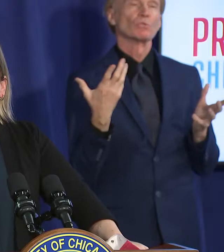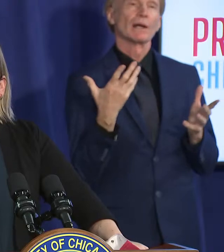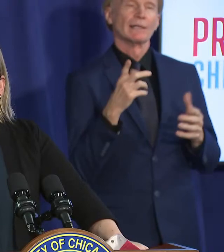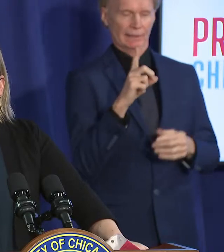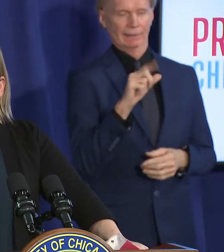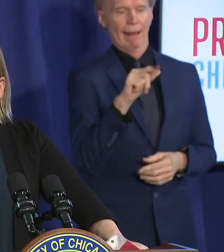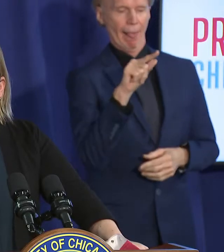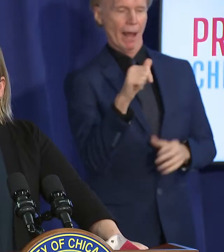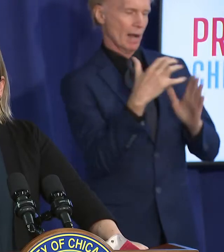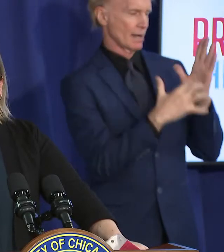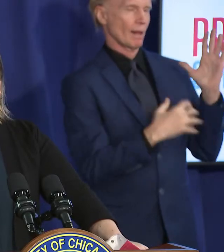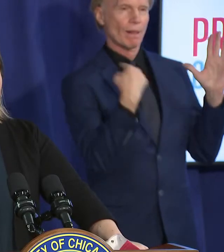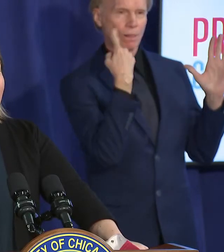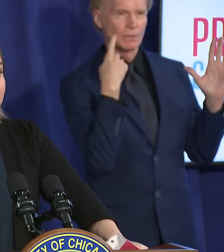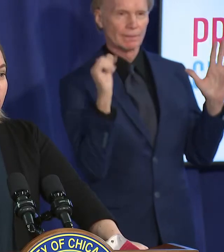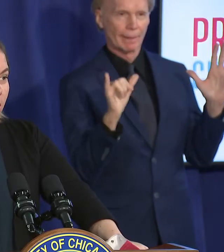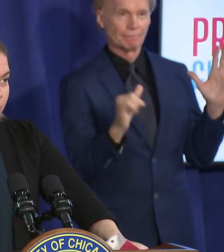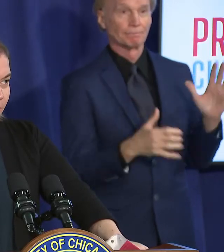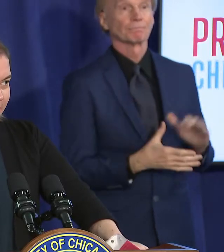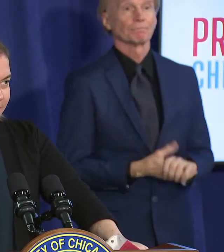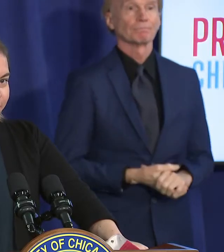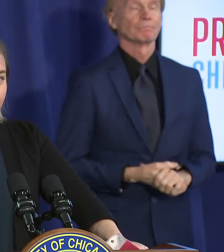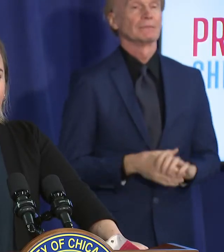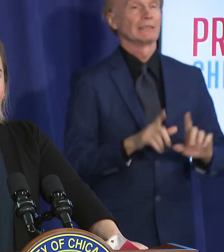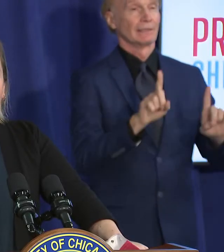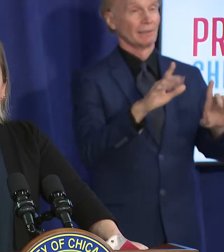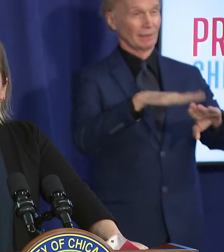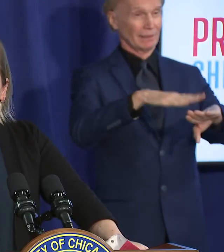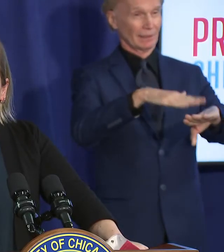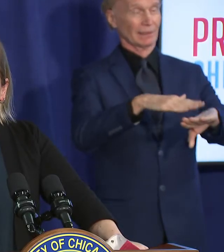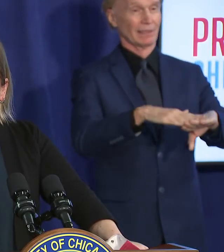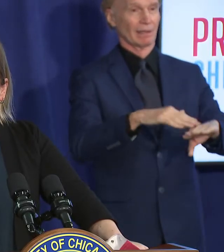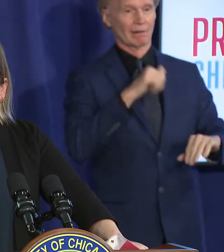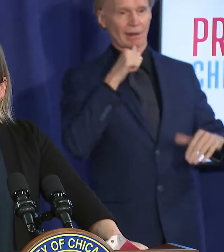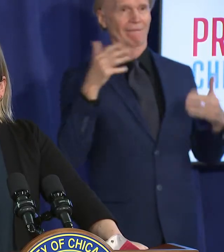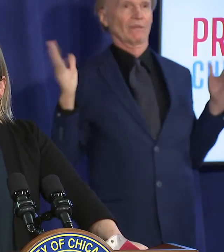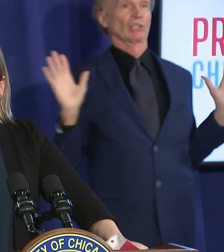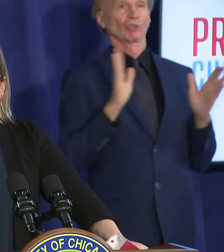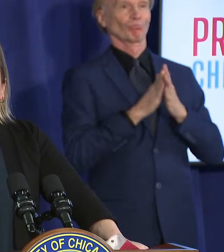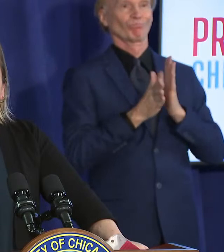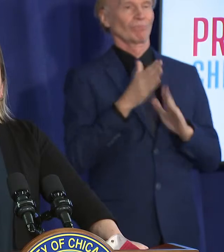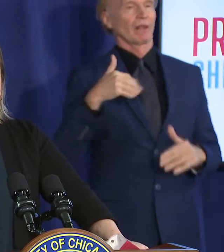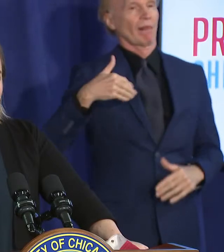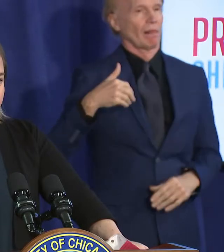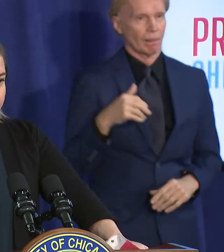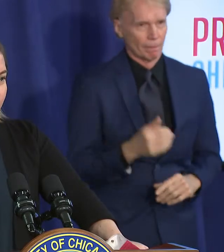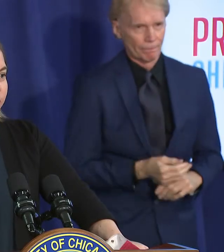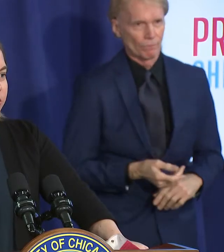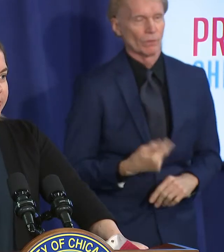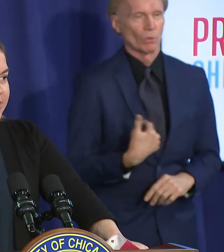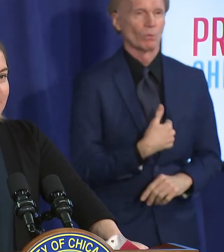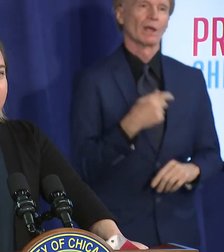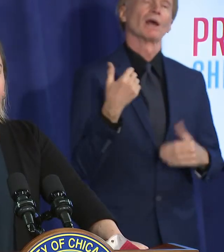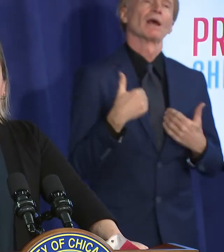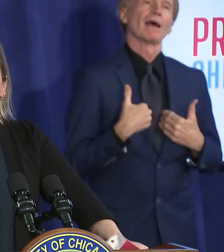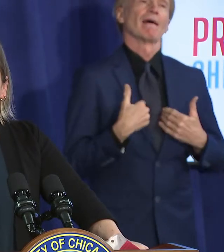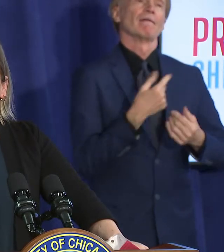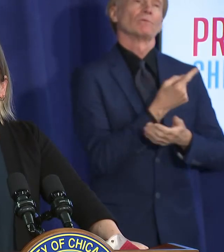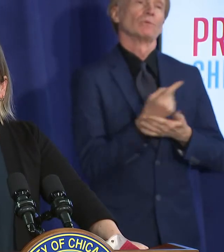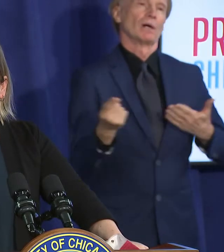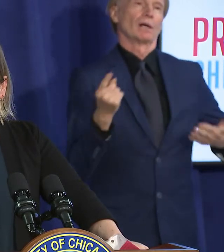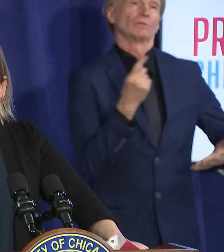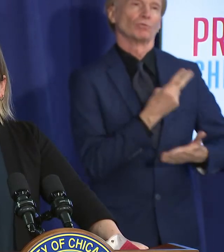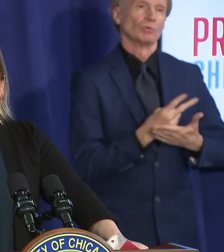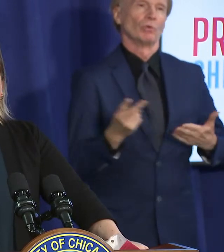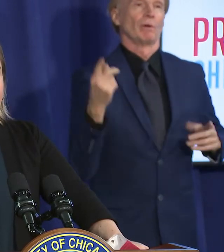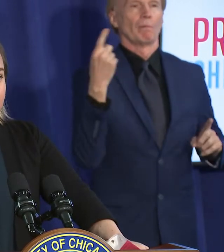that. However, we are a long way from being out of the woods, and it's really important over these next few weeks